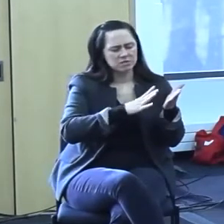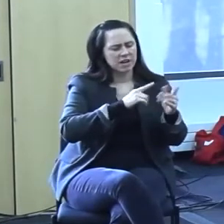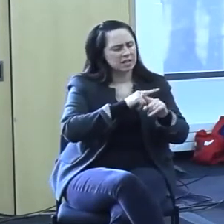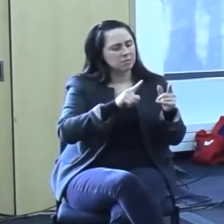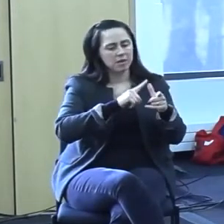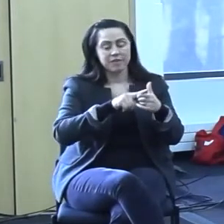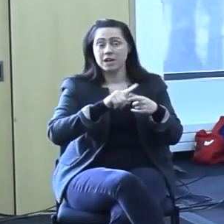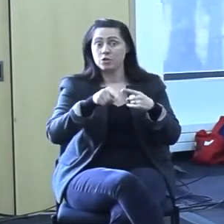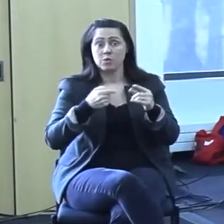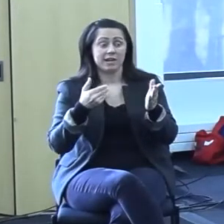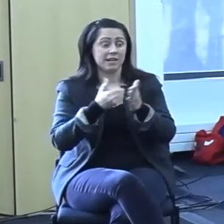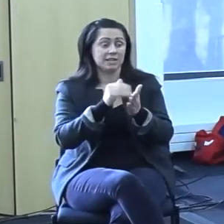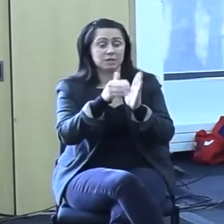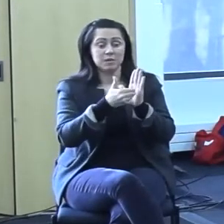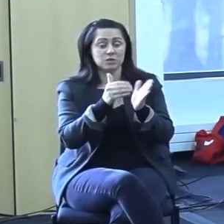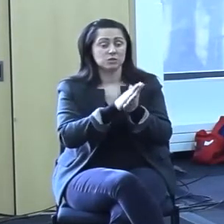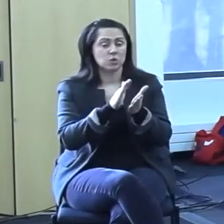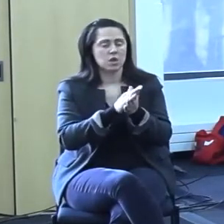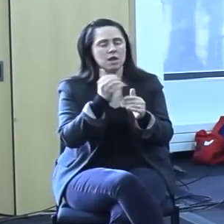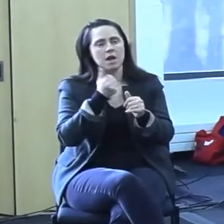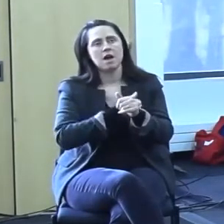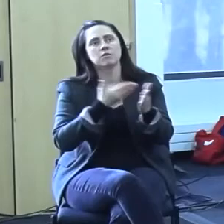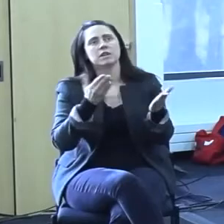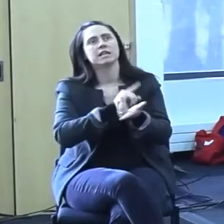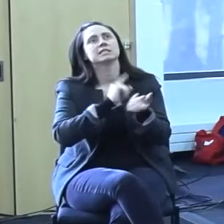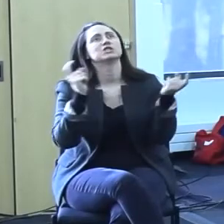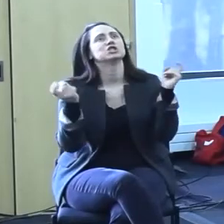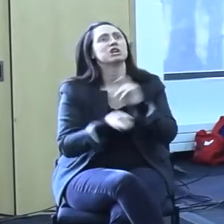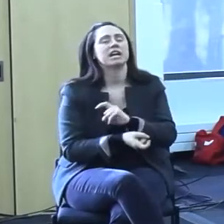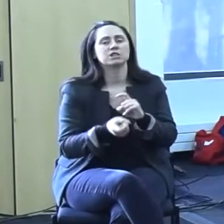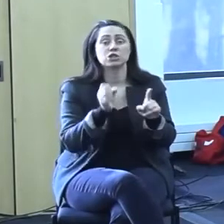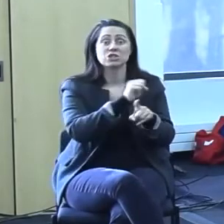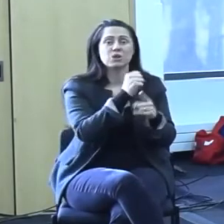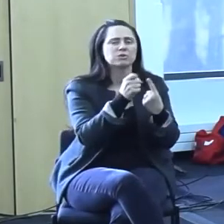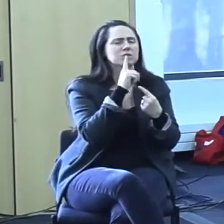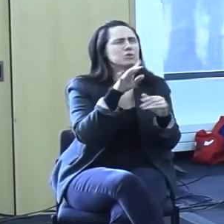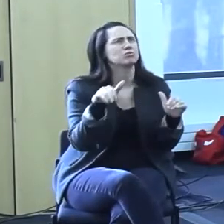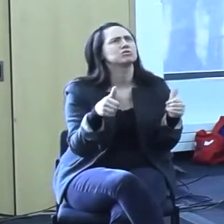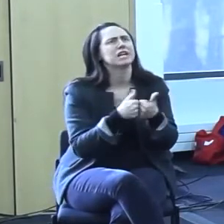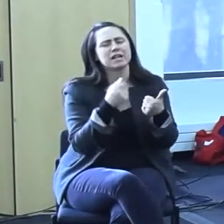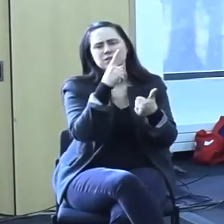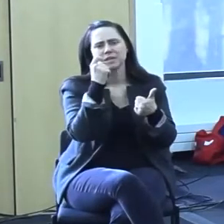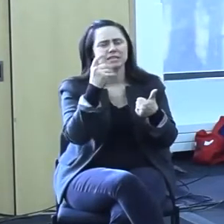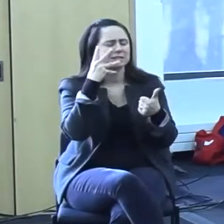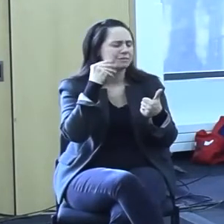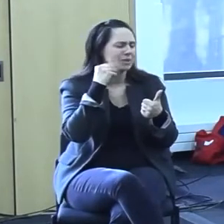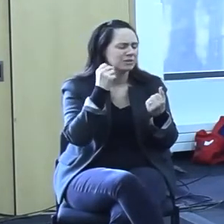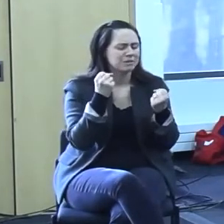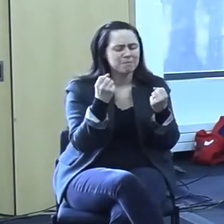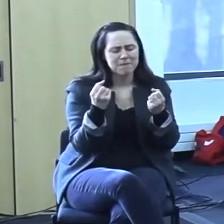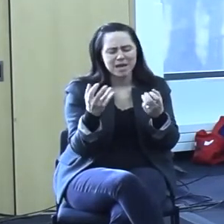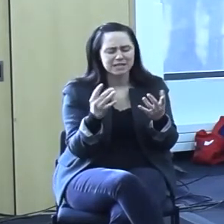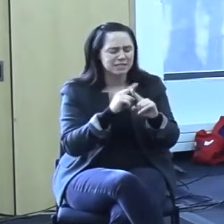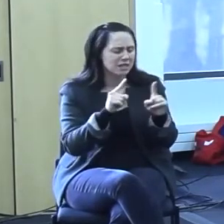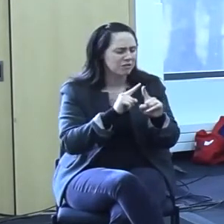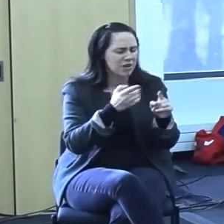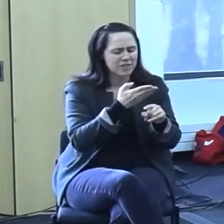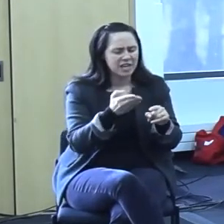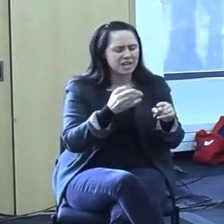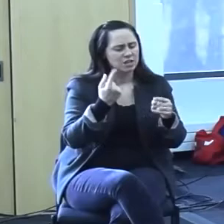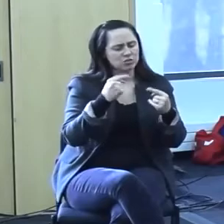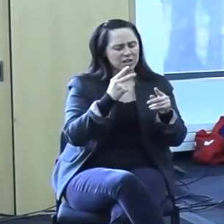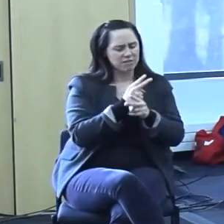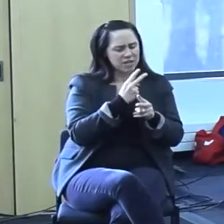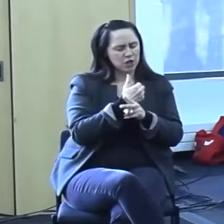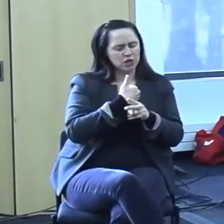then as soon as I got to middle school, just everything changed. And socially was so challenging because you're going through so many things. You're trying to figure